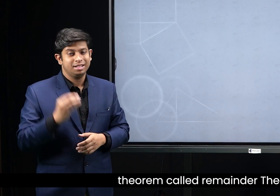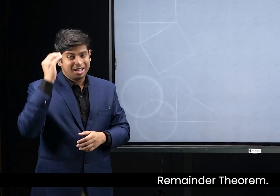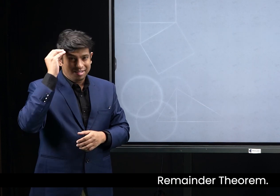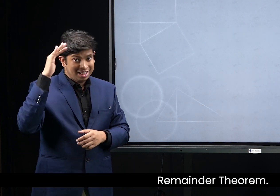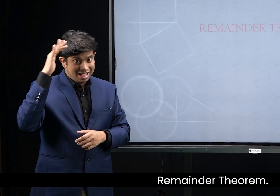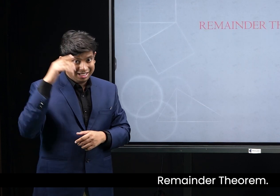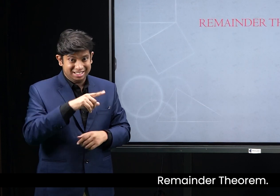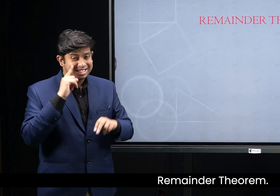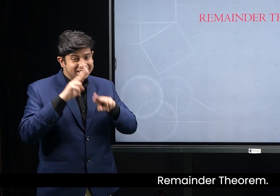Reminder theorem.